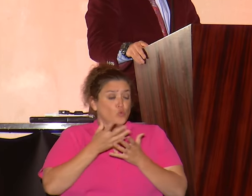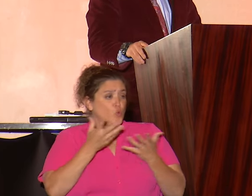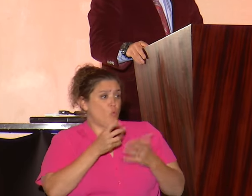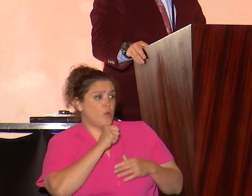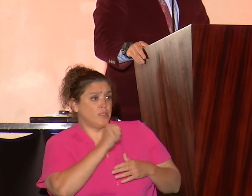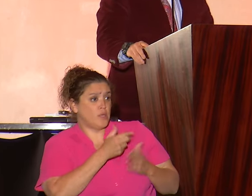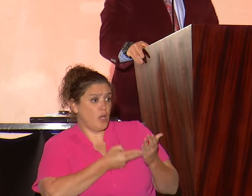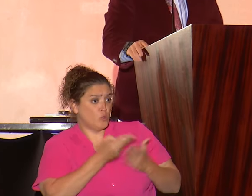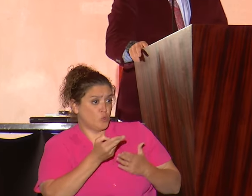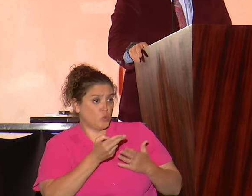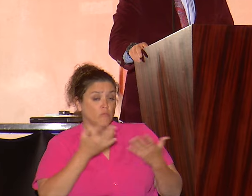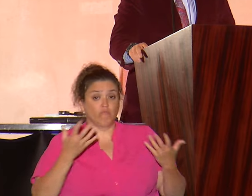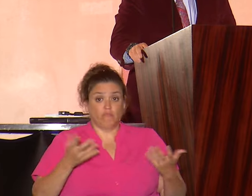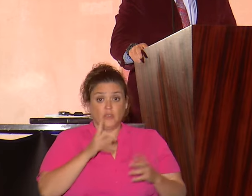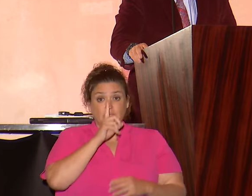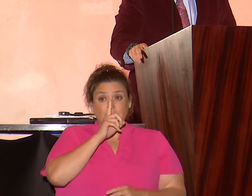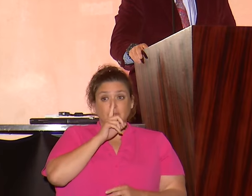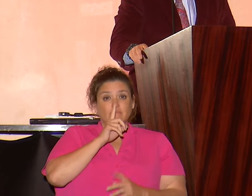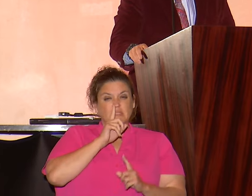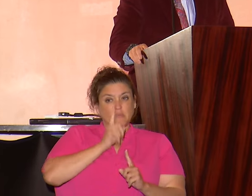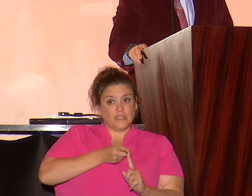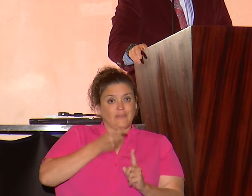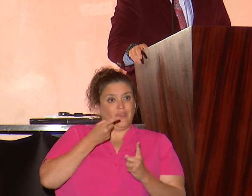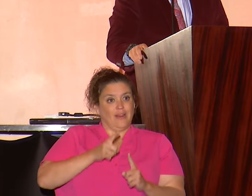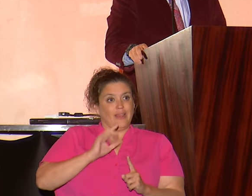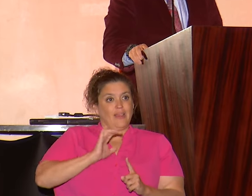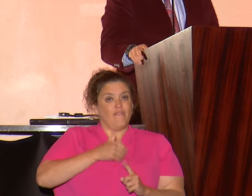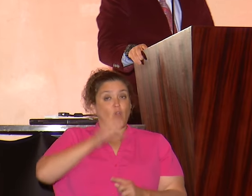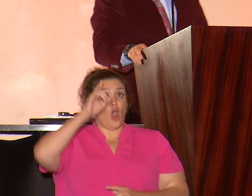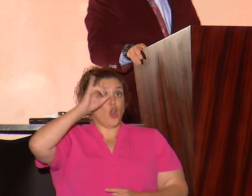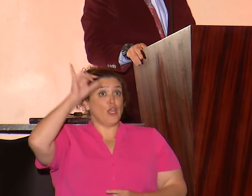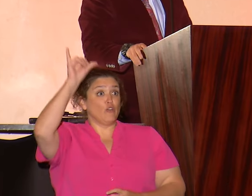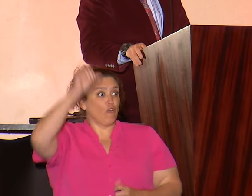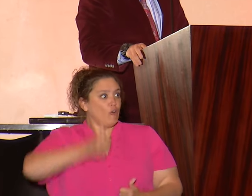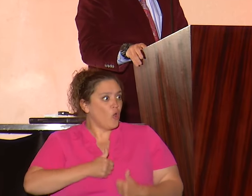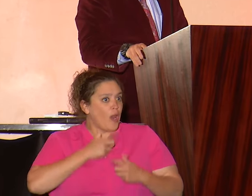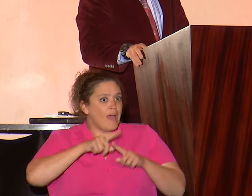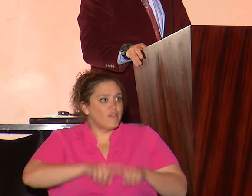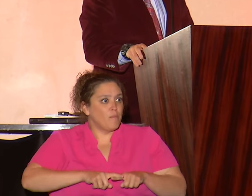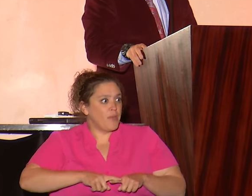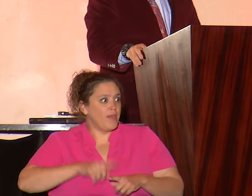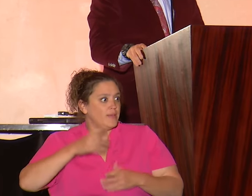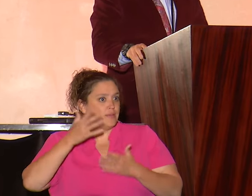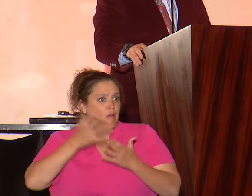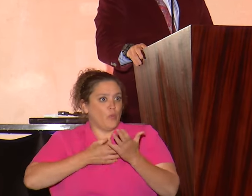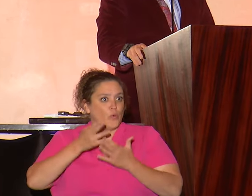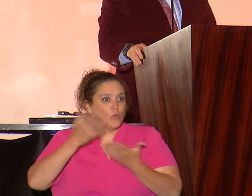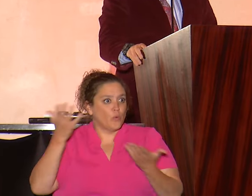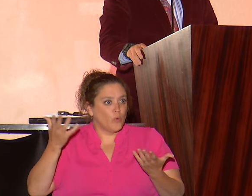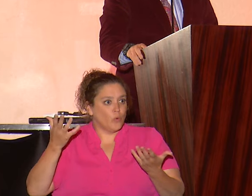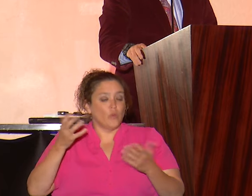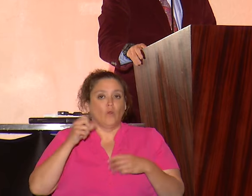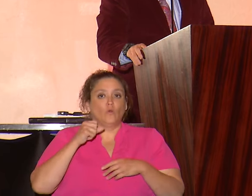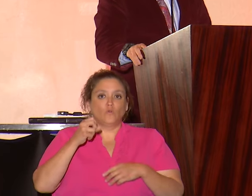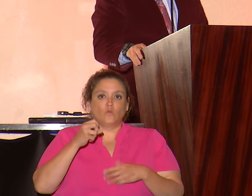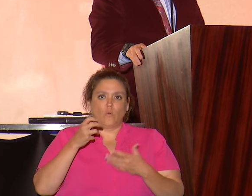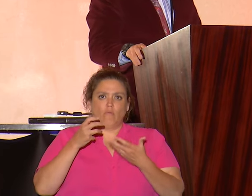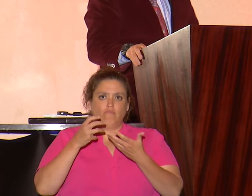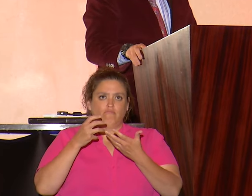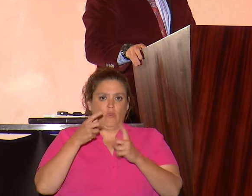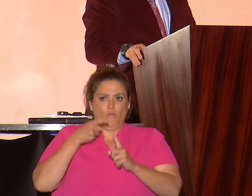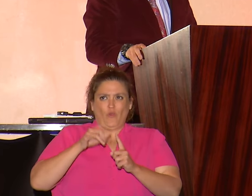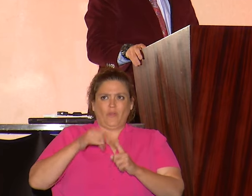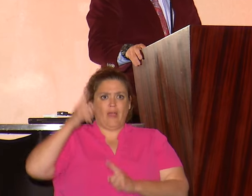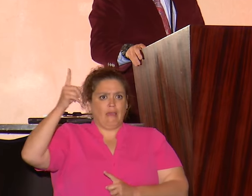true, particularly if our eternal state depends on it. So the absence of